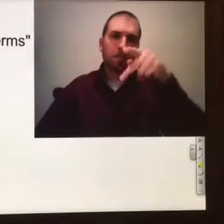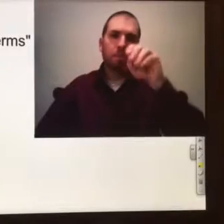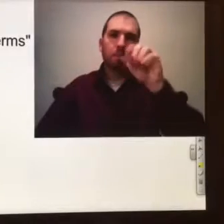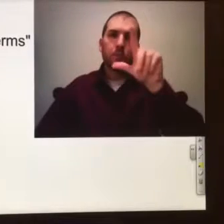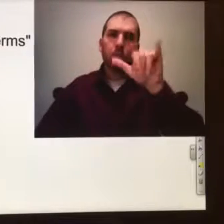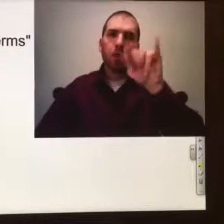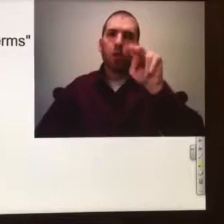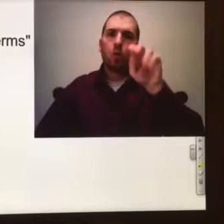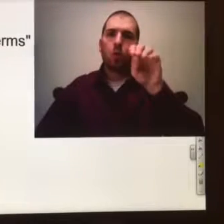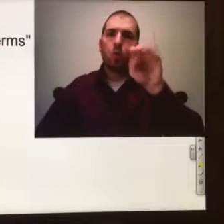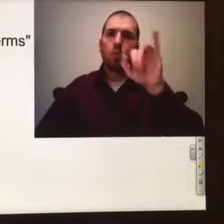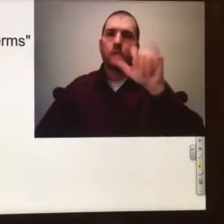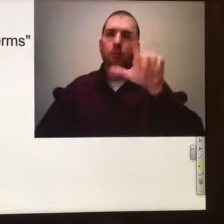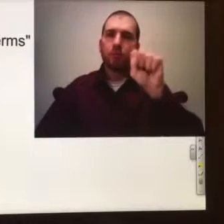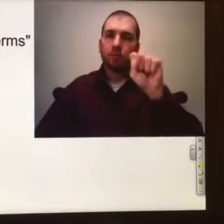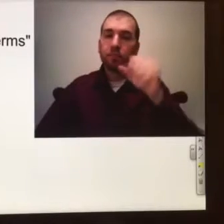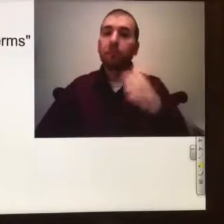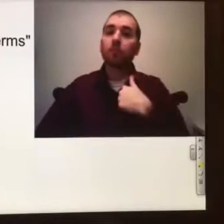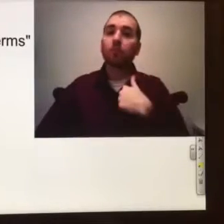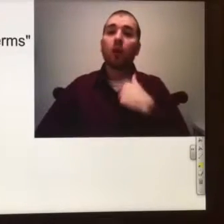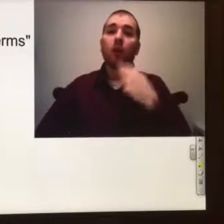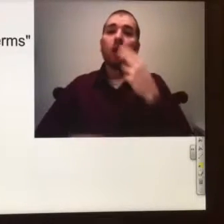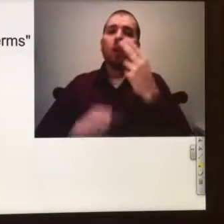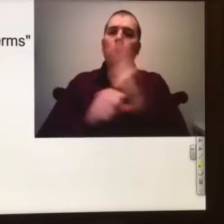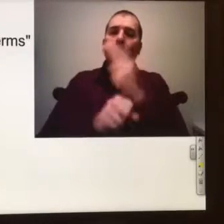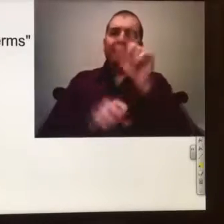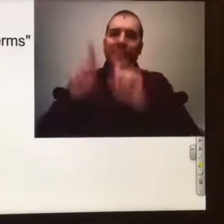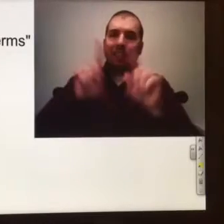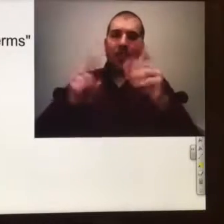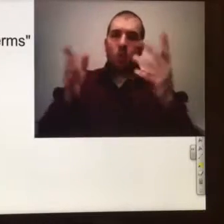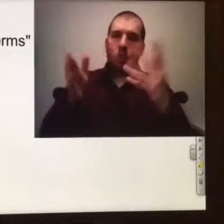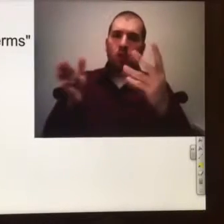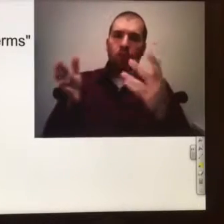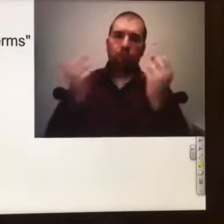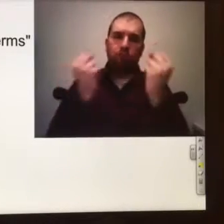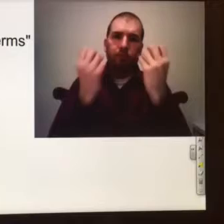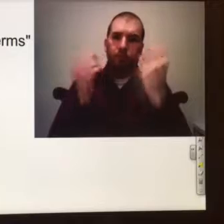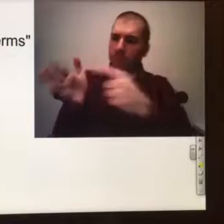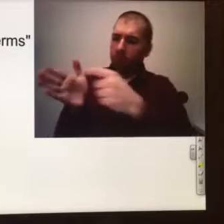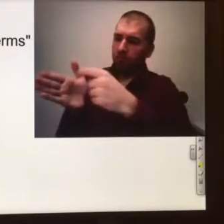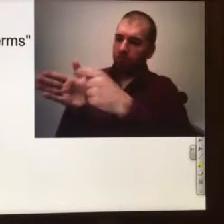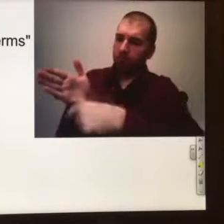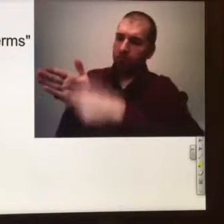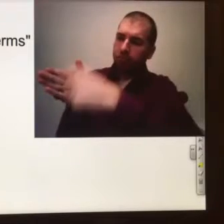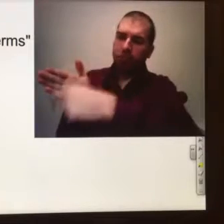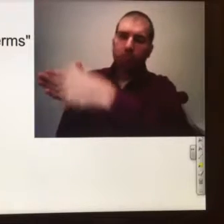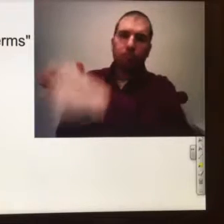Greetings and welcome, everyone. Today we are going to be discussing polynomials.